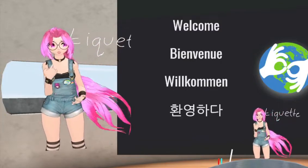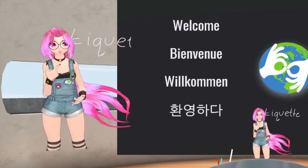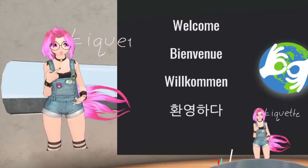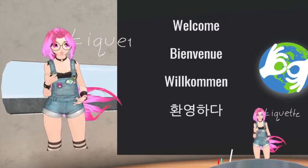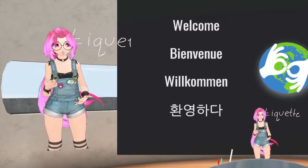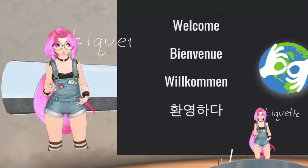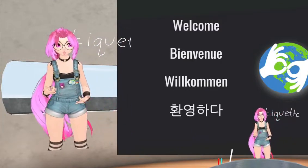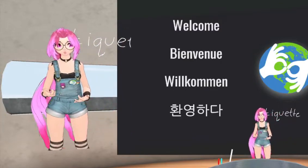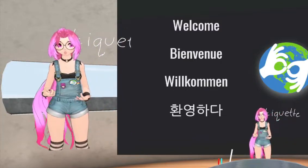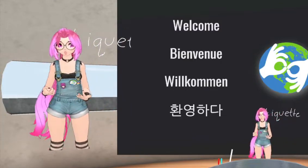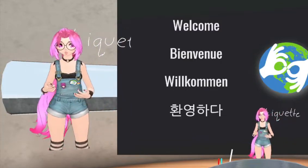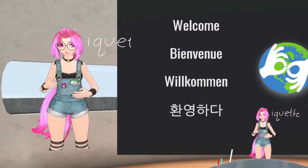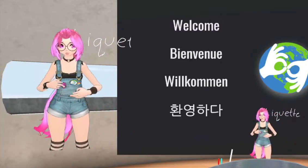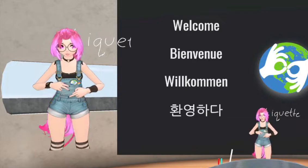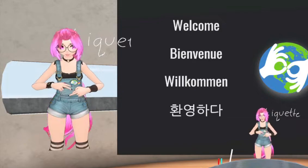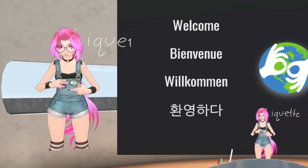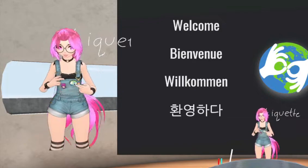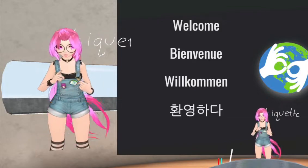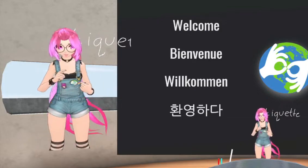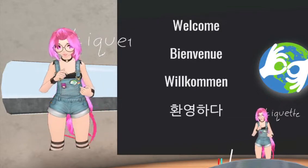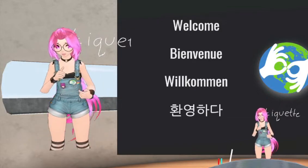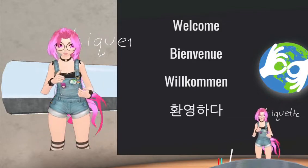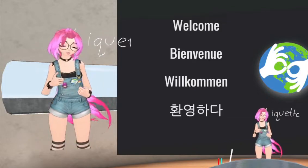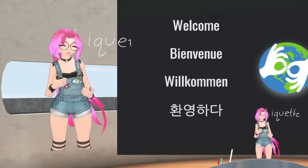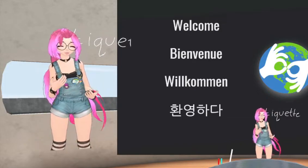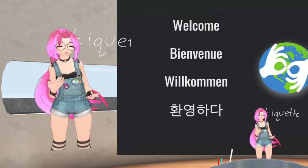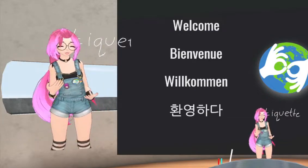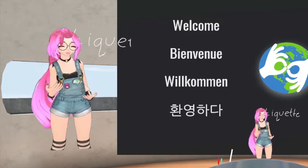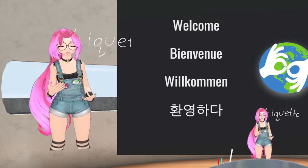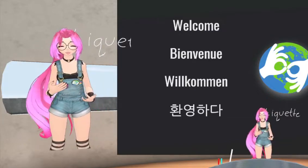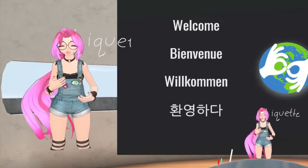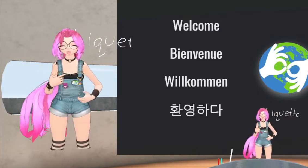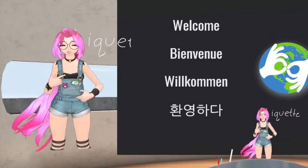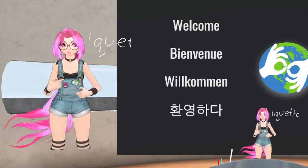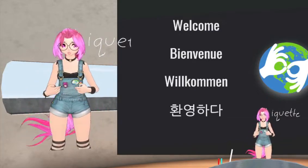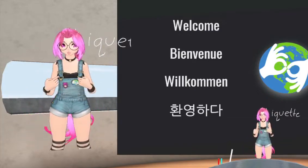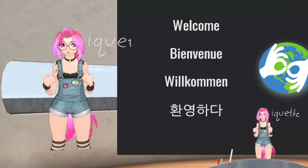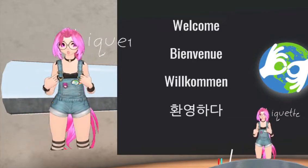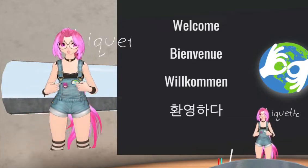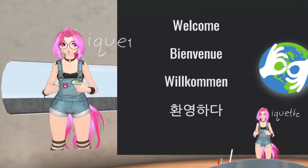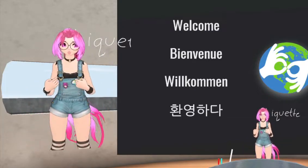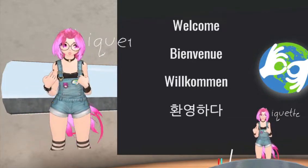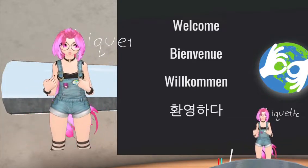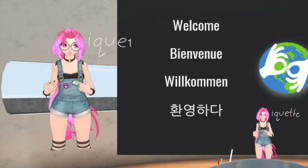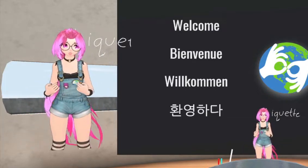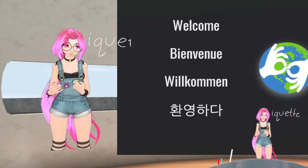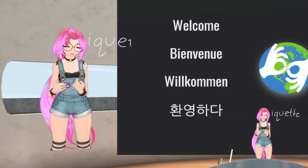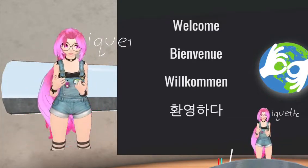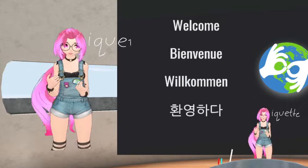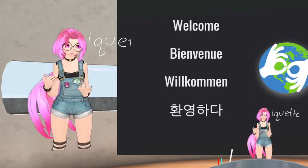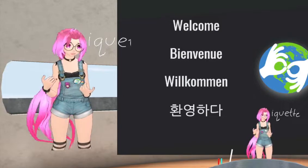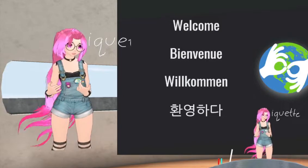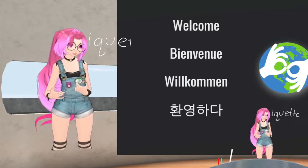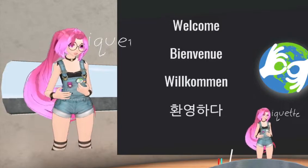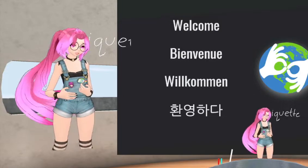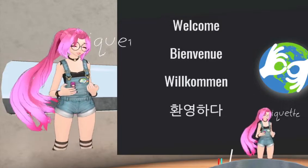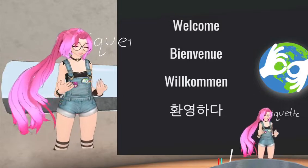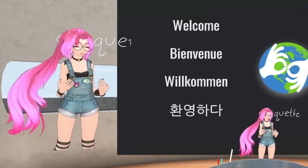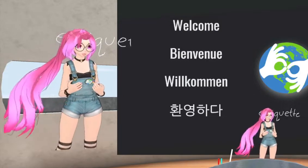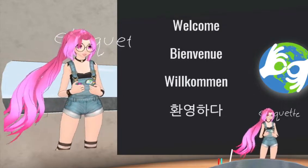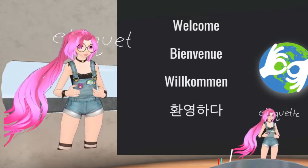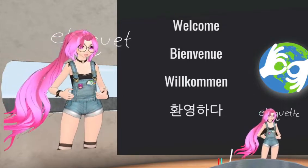so you're paying attention so much that it doesn't really matter if somebody breaks the line of sight for 2 seconds, because you're only just walking through really quickly.